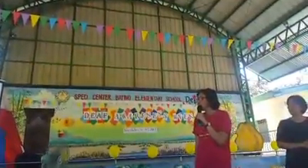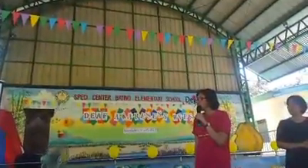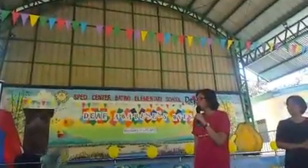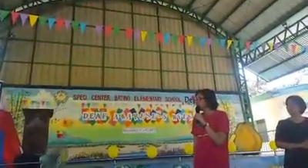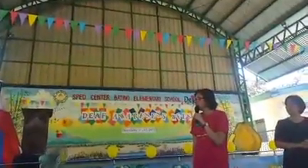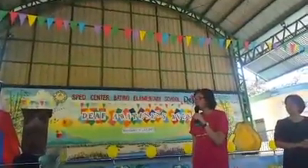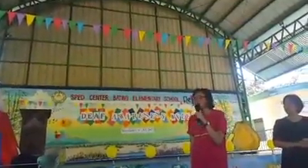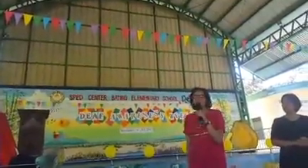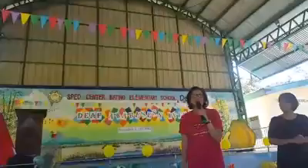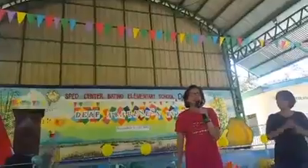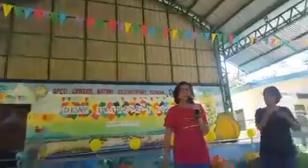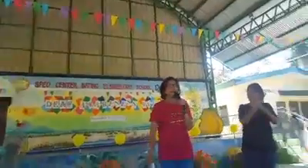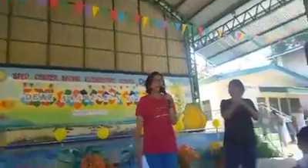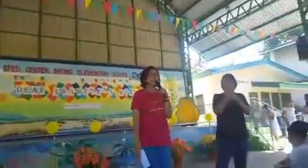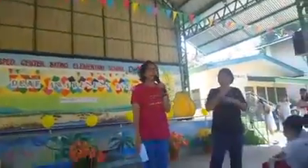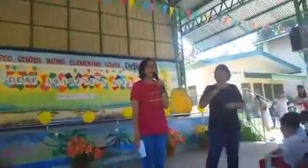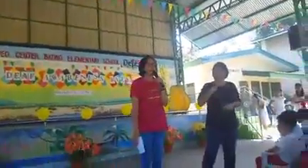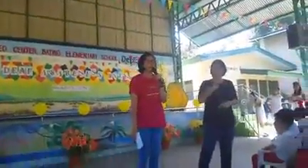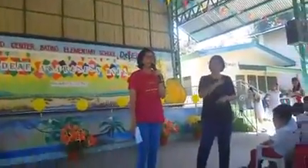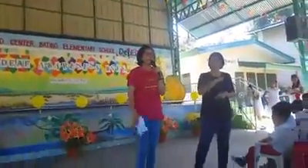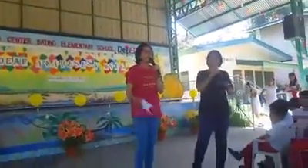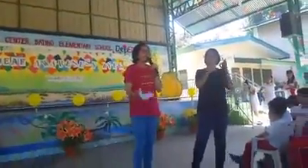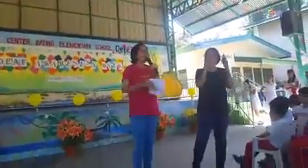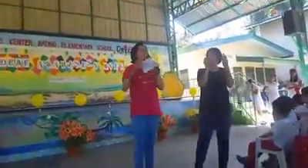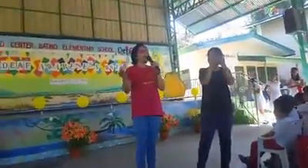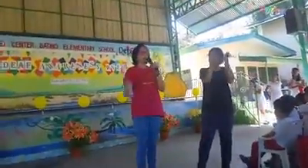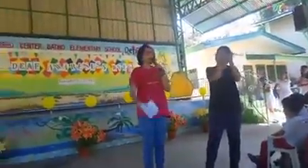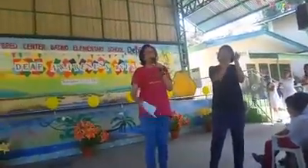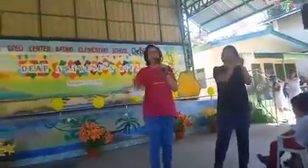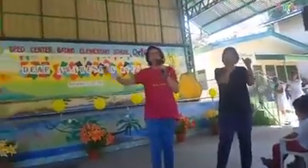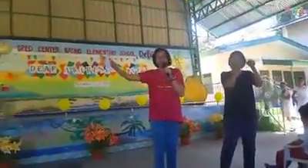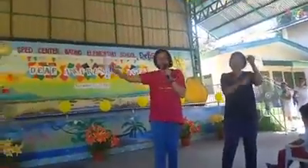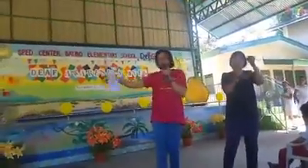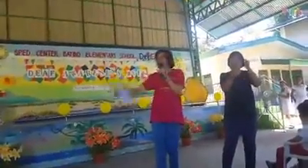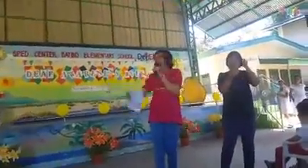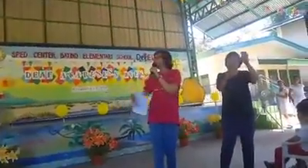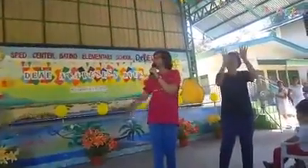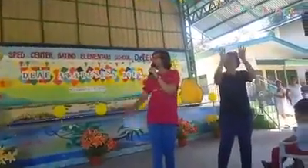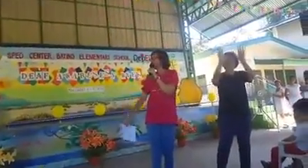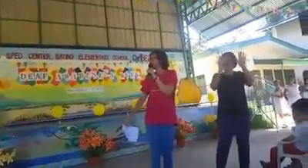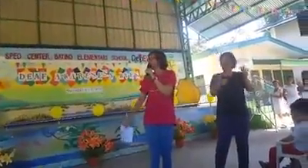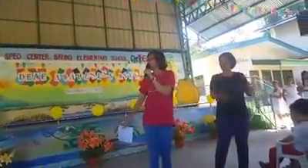with the regular deaf members and their families. So we meet